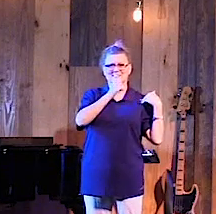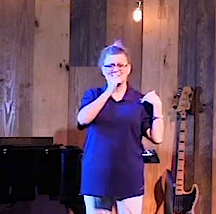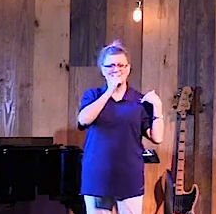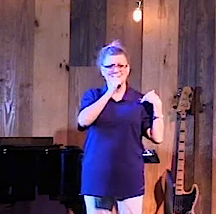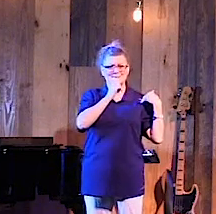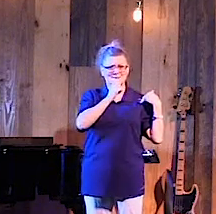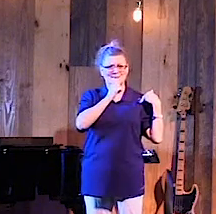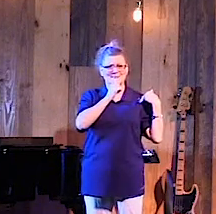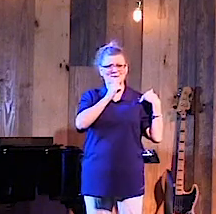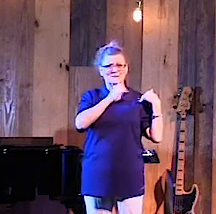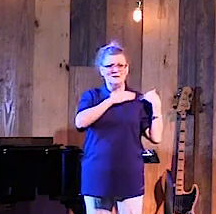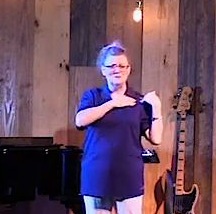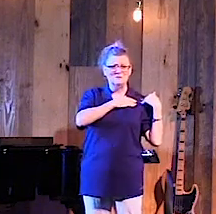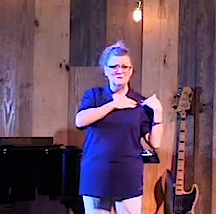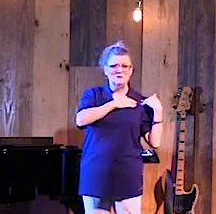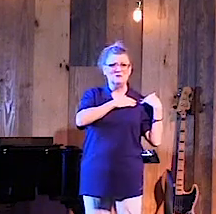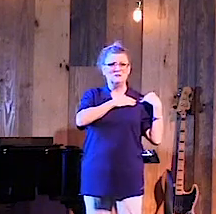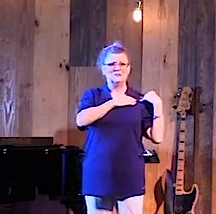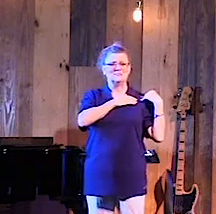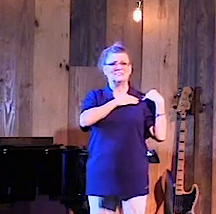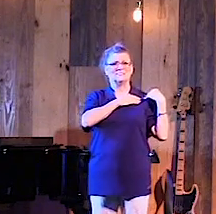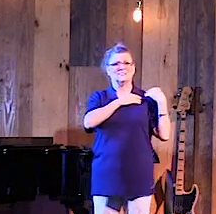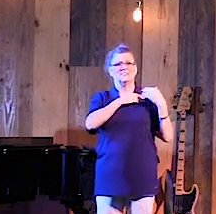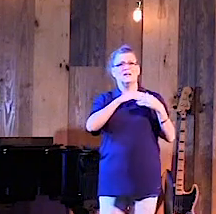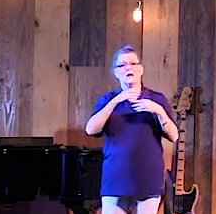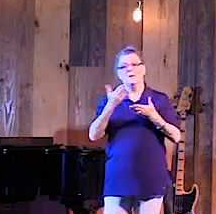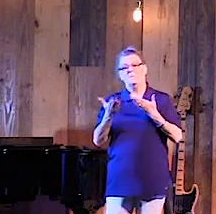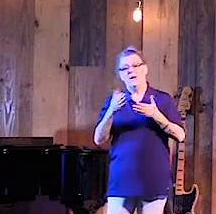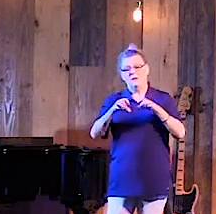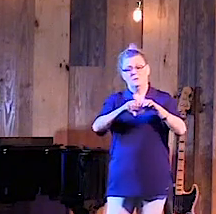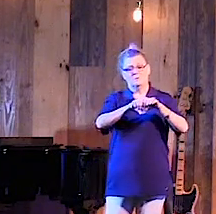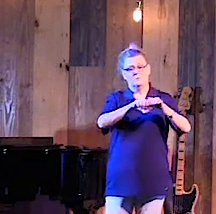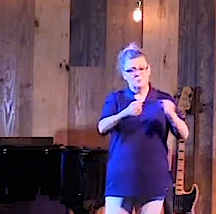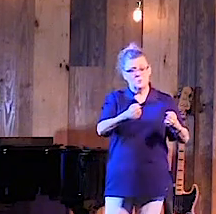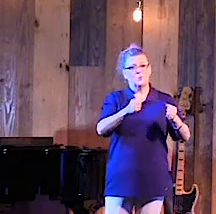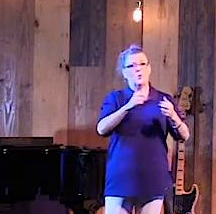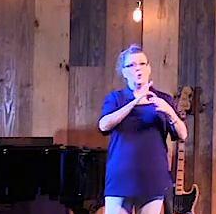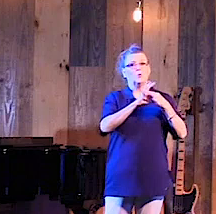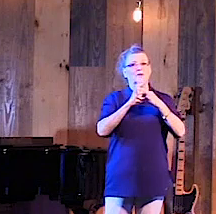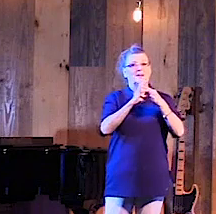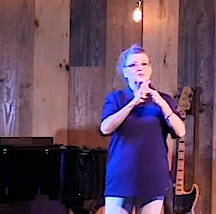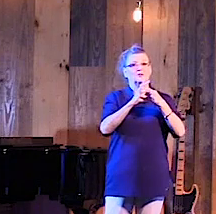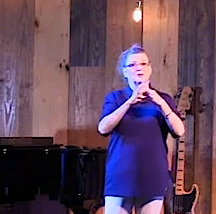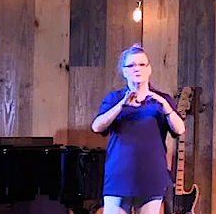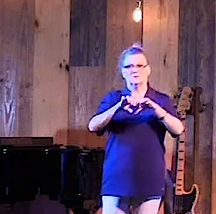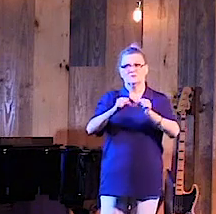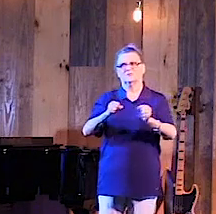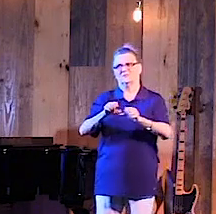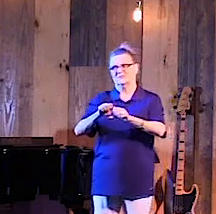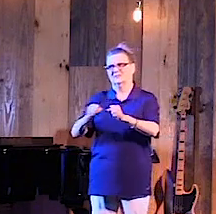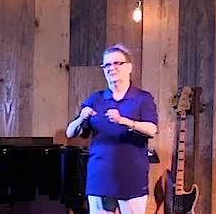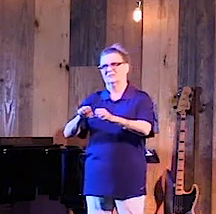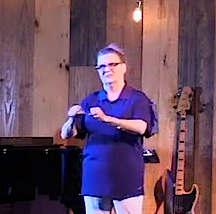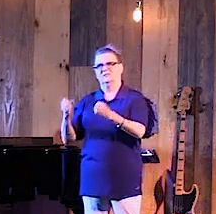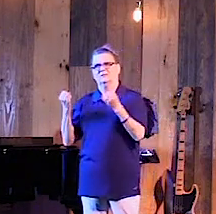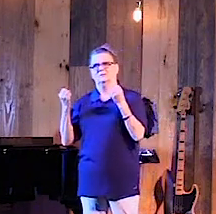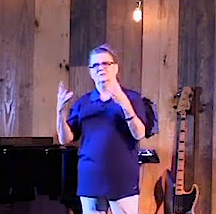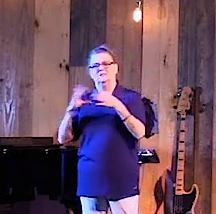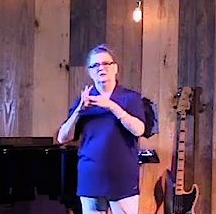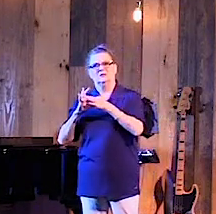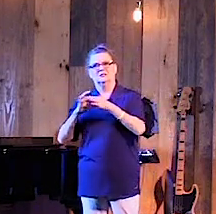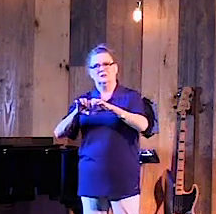roaming around in the pain of being in the pin pen of broken relationship after broken relationship. Maybe you're roaming in the pain